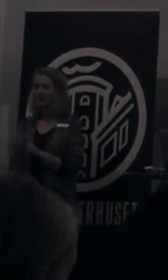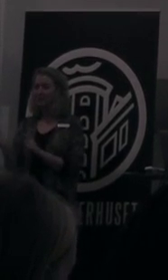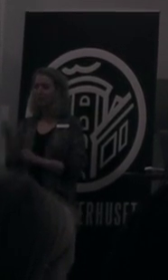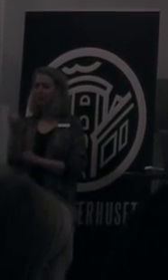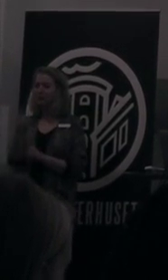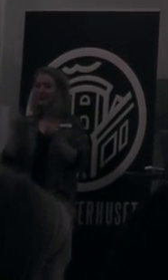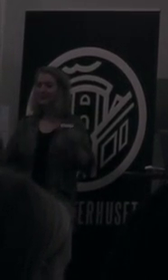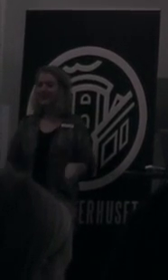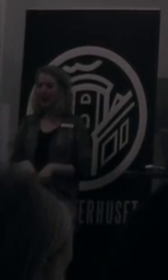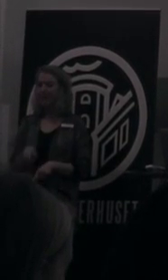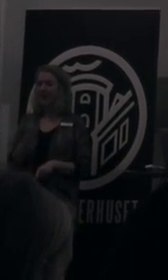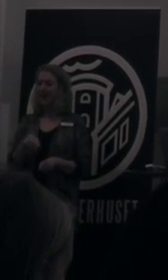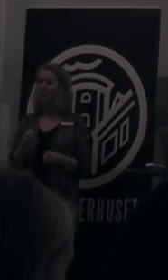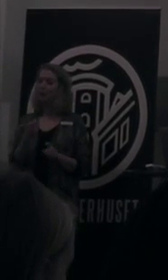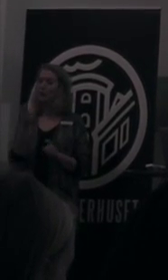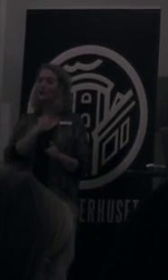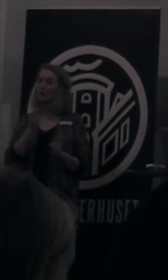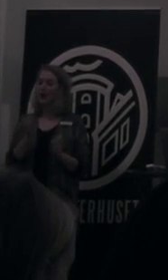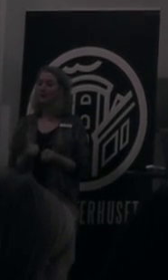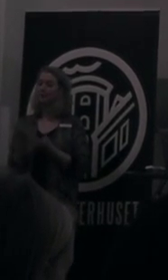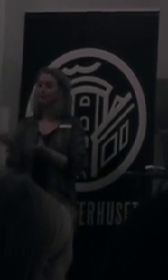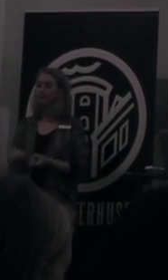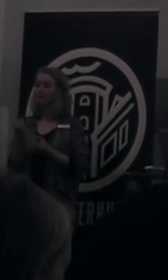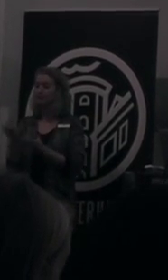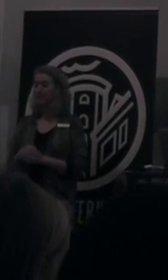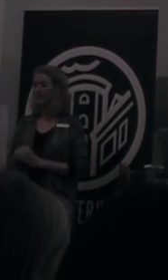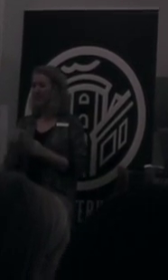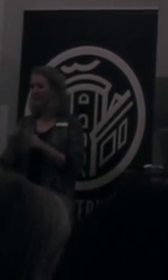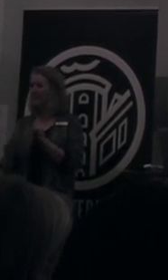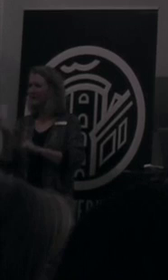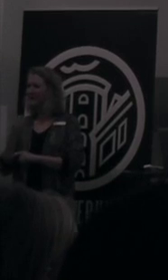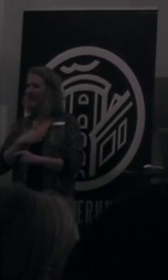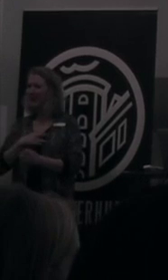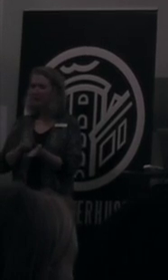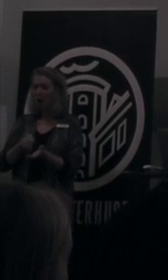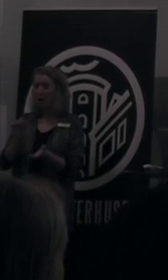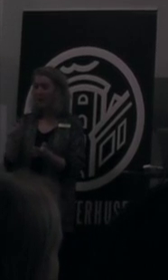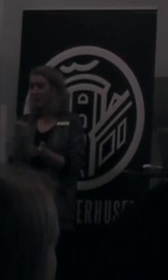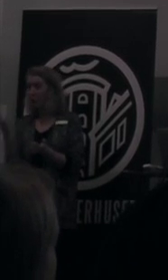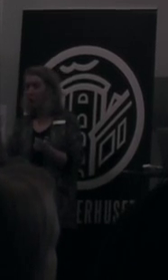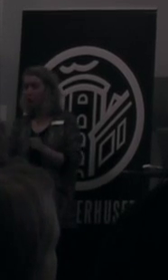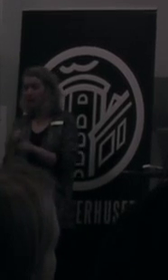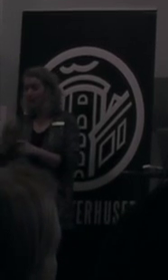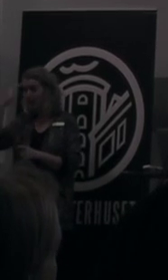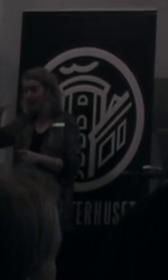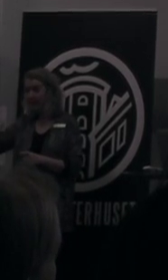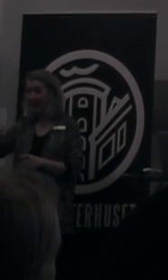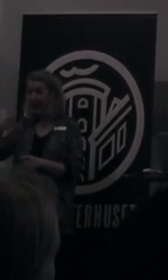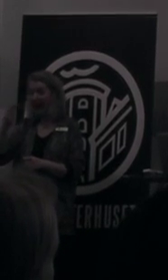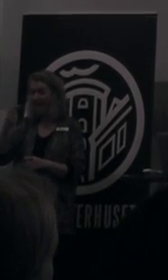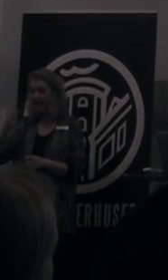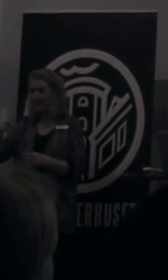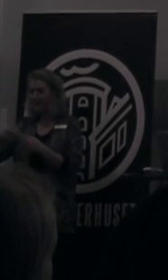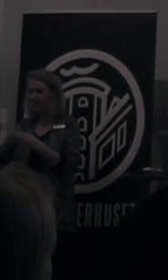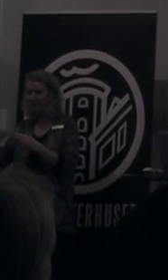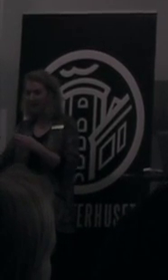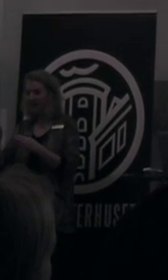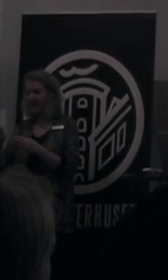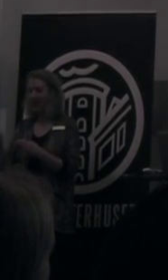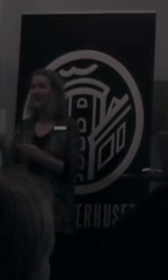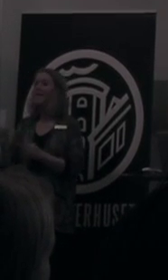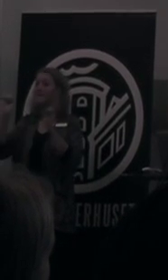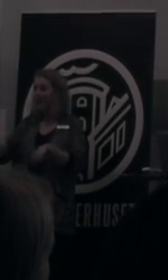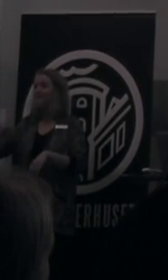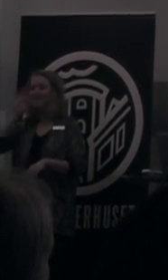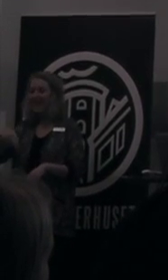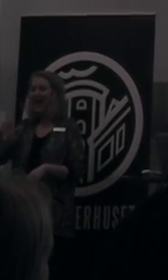out some of the stories. Let me just ask, does anyone not know who Harvey Milk was? Or I should say, who